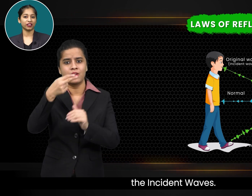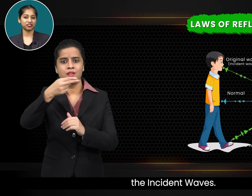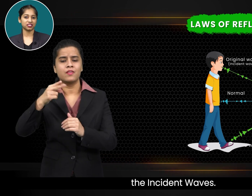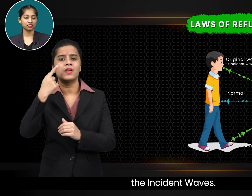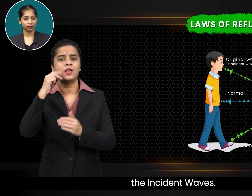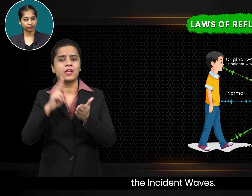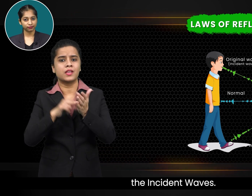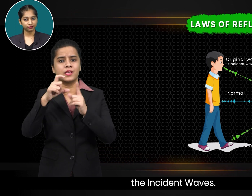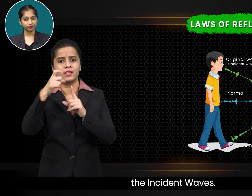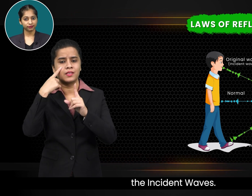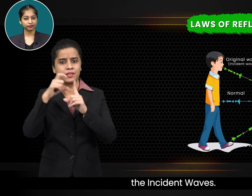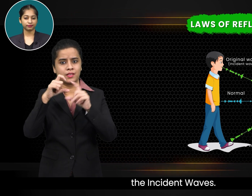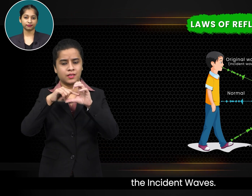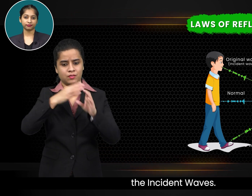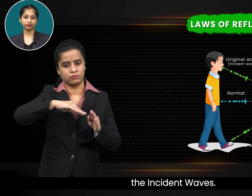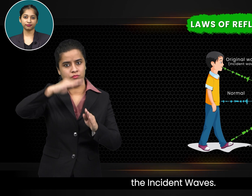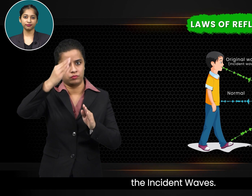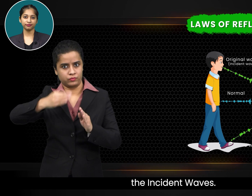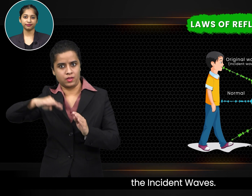incident waves.